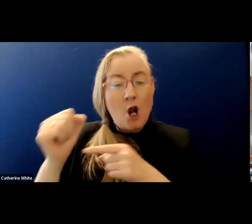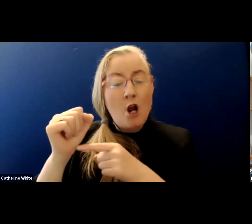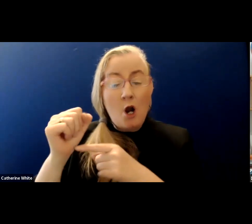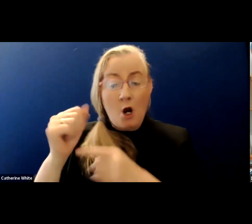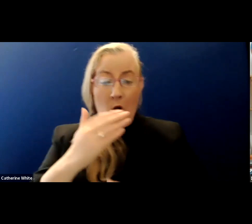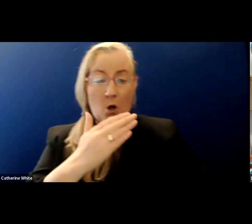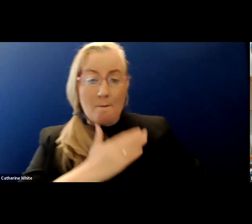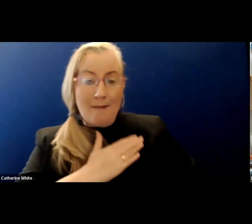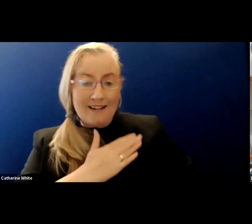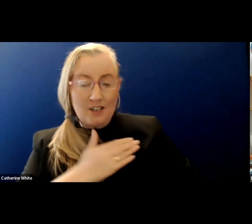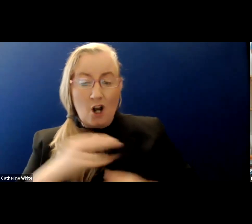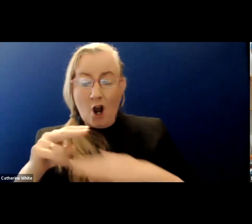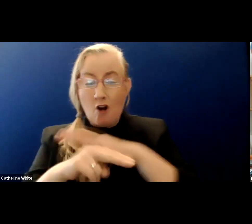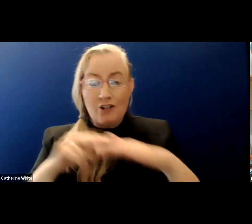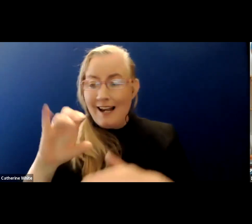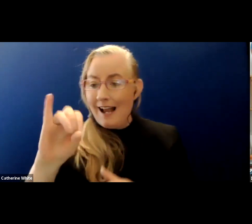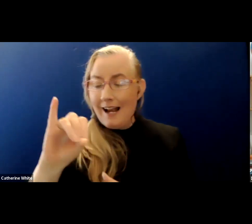immunity under IHL at all.